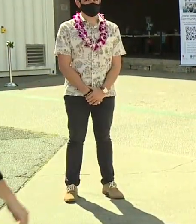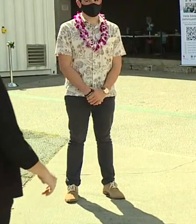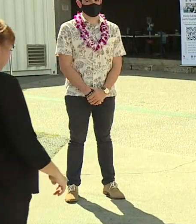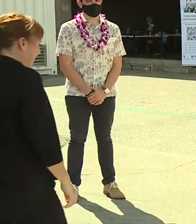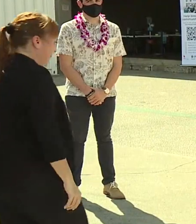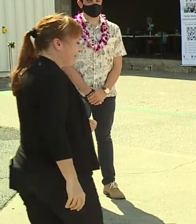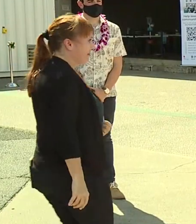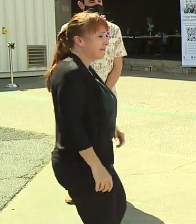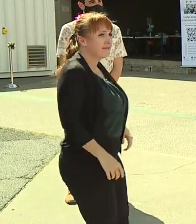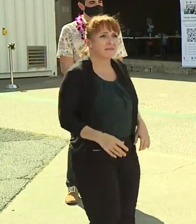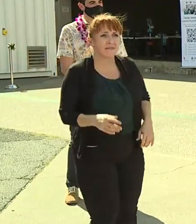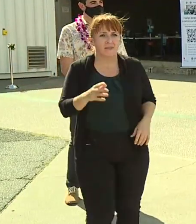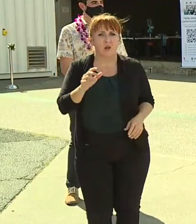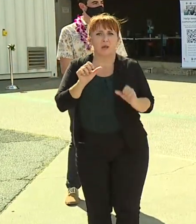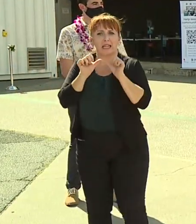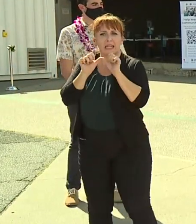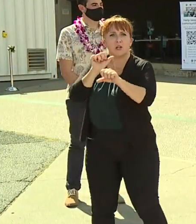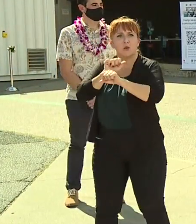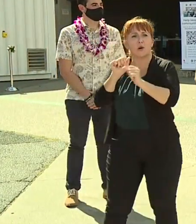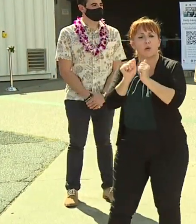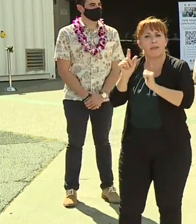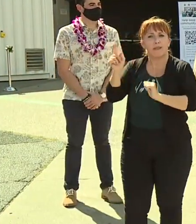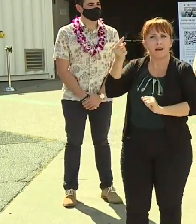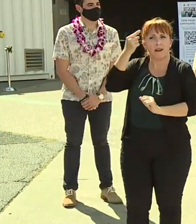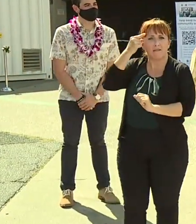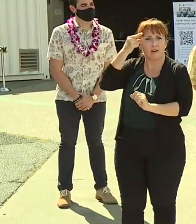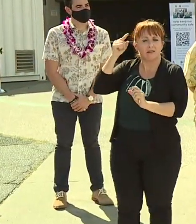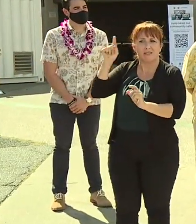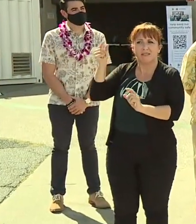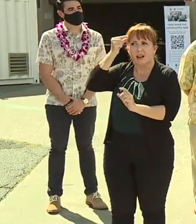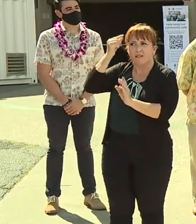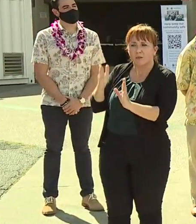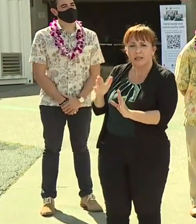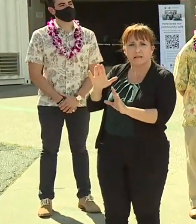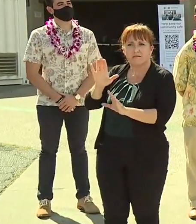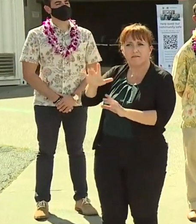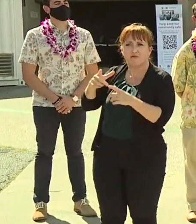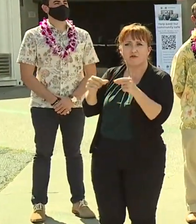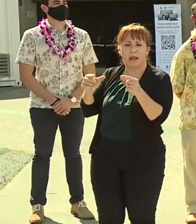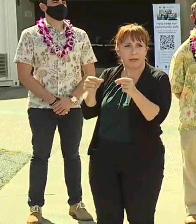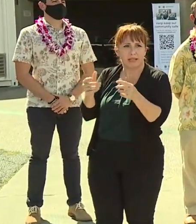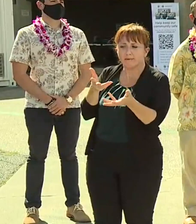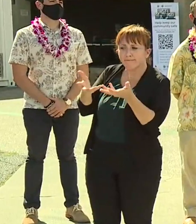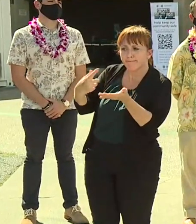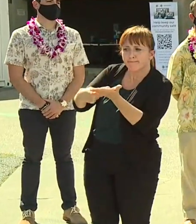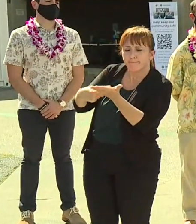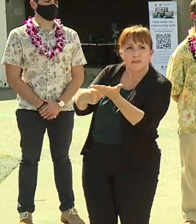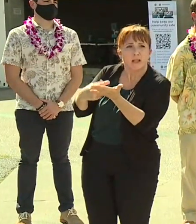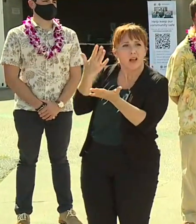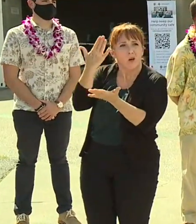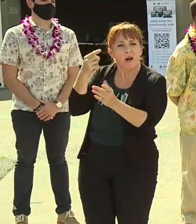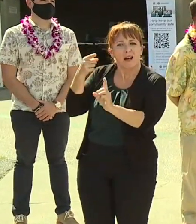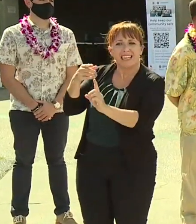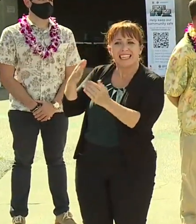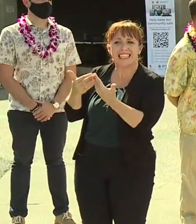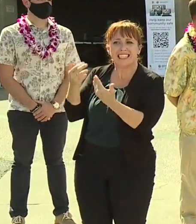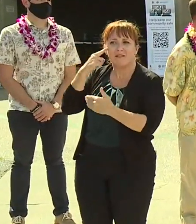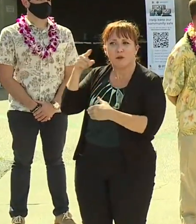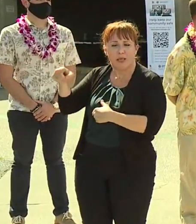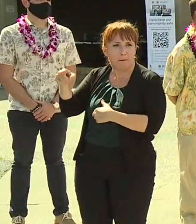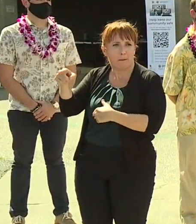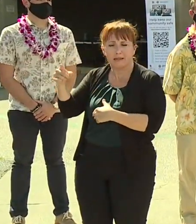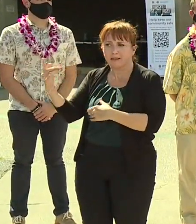We do continue to work with the Japanese government to make it easier for the travelers from Japan to be able to come